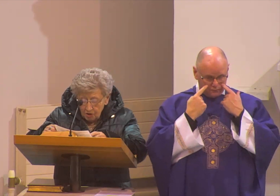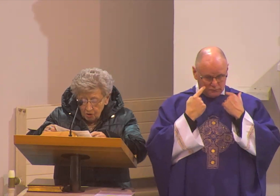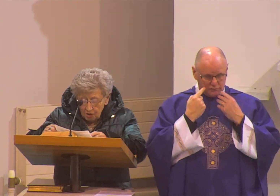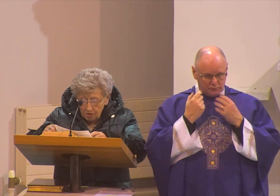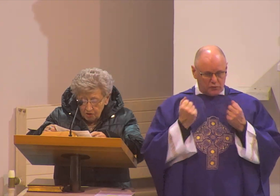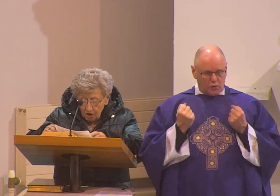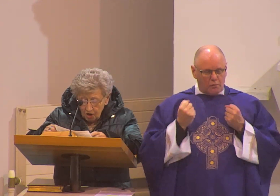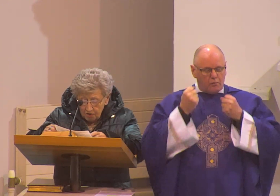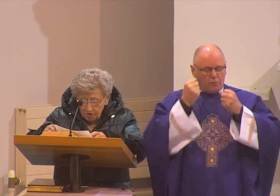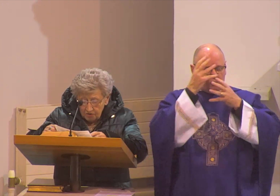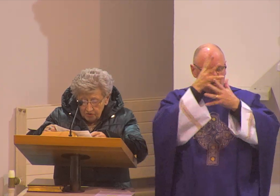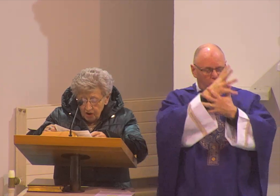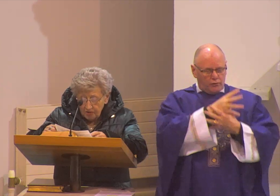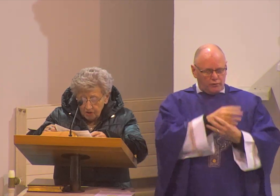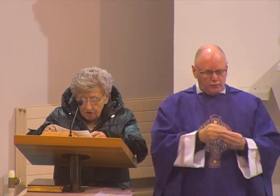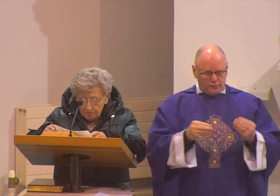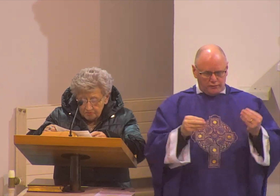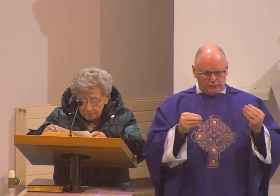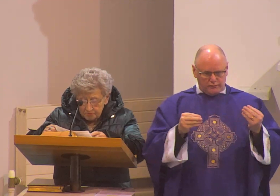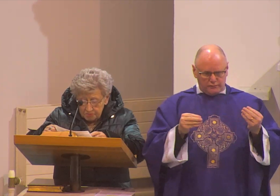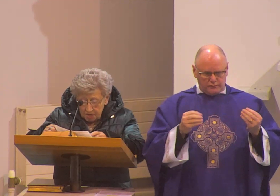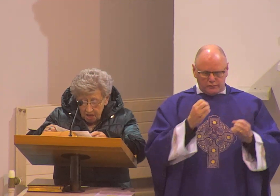the glory of God forever.